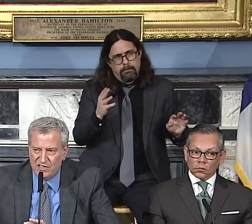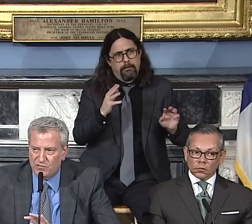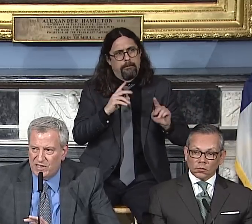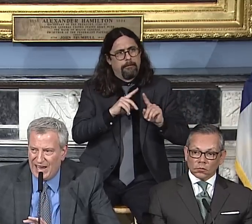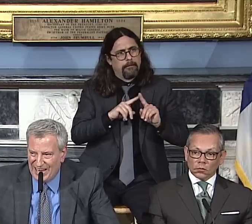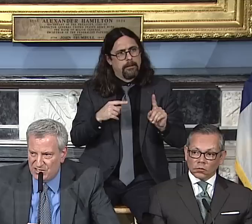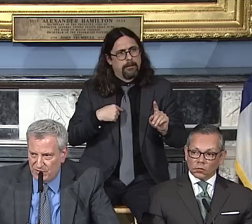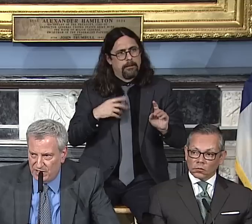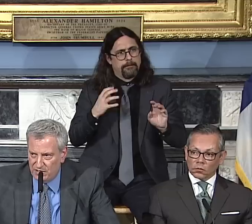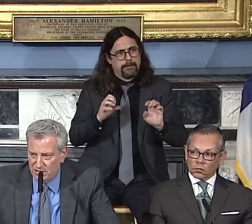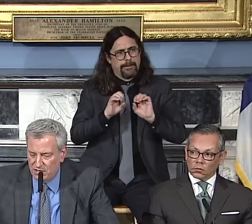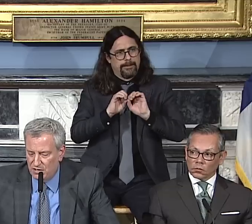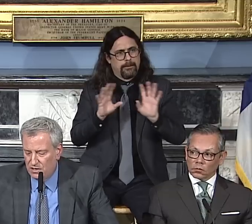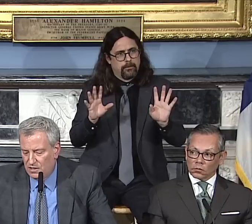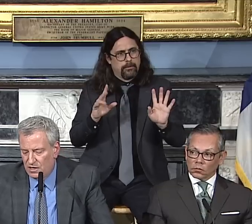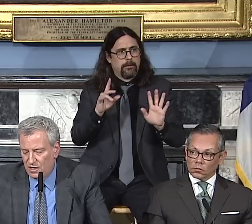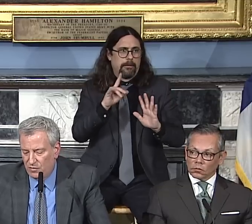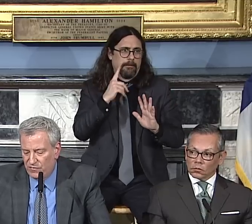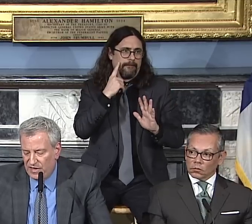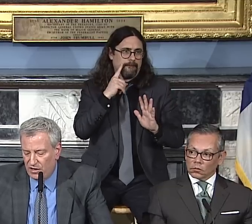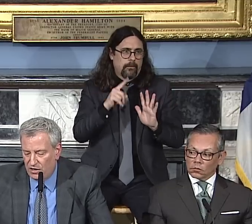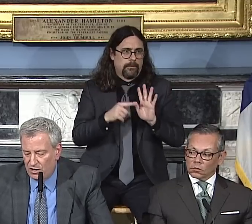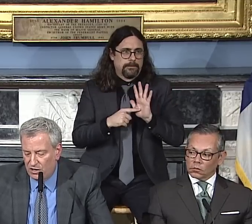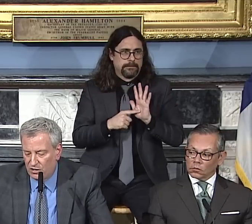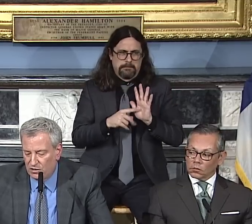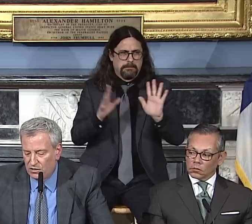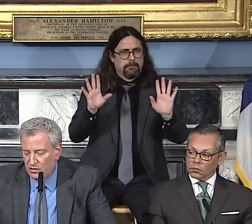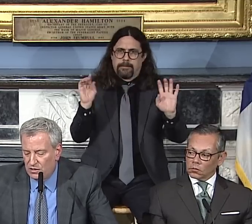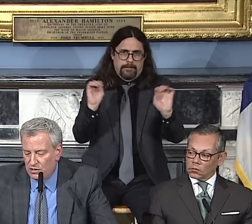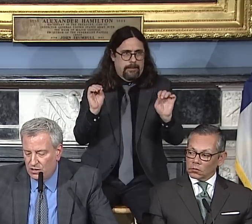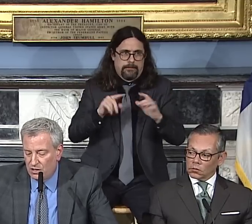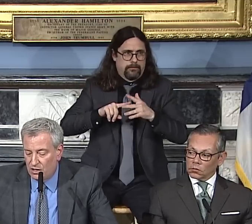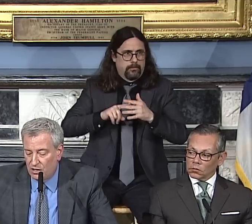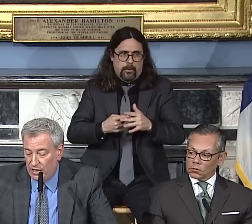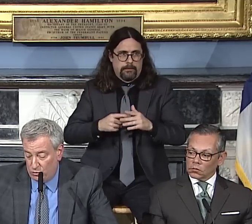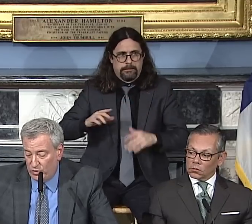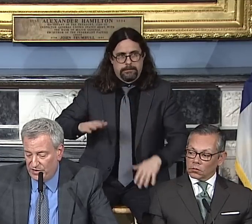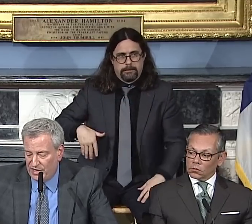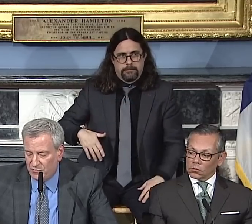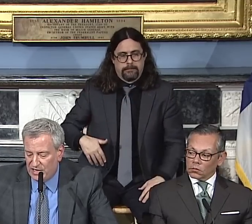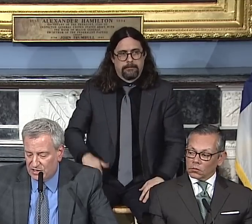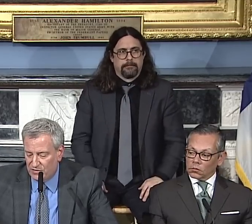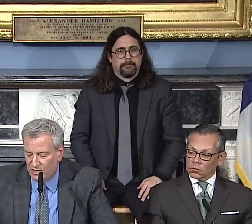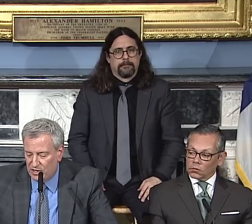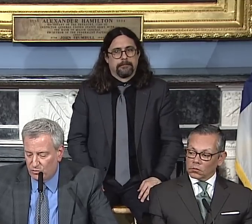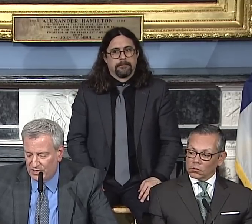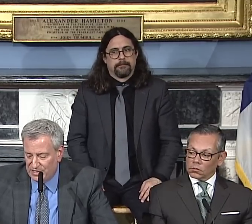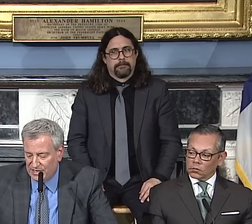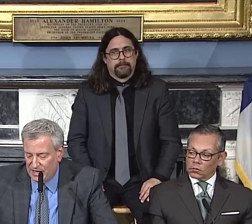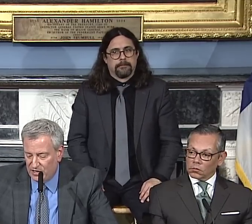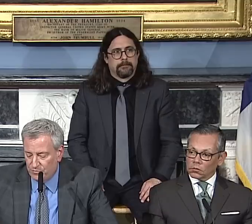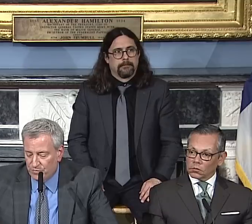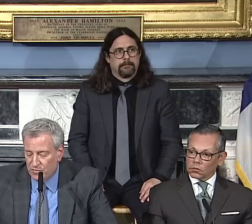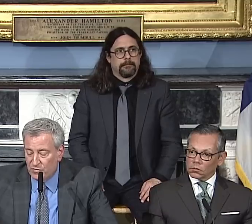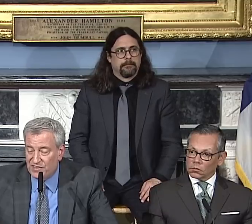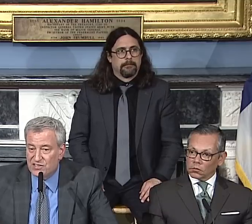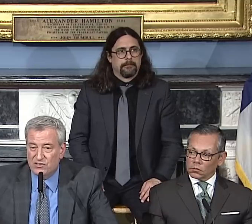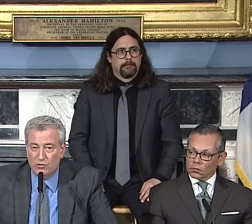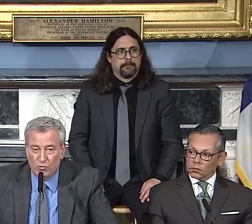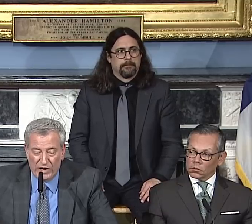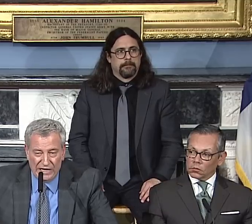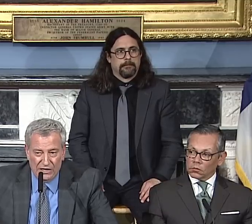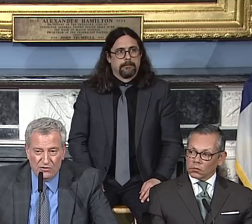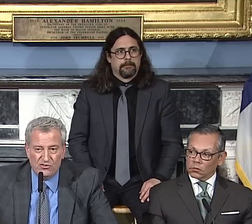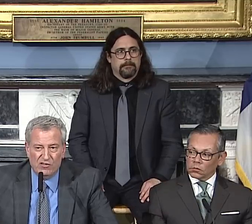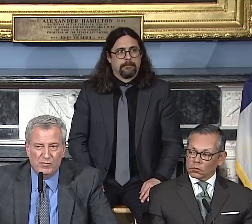None of these have been activated. They are, or when they have been activated, I will indicate it. But this